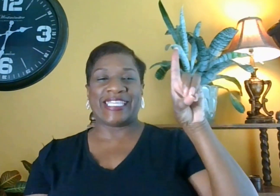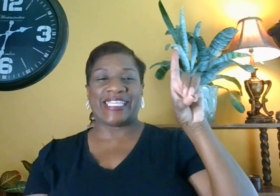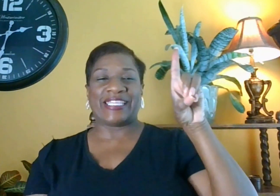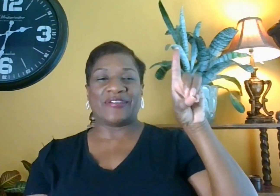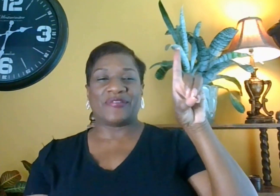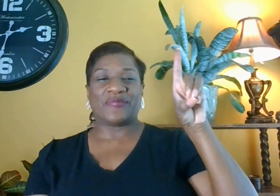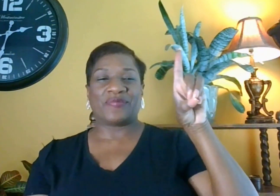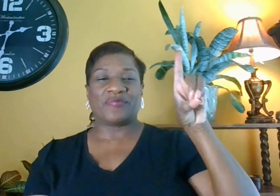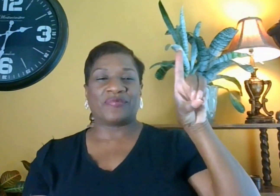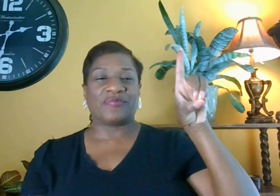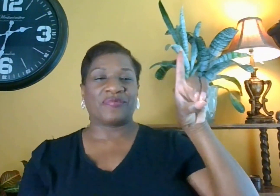D.